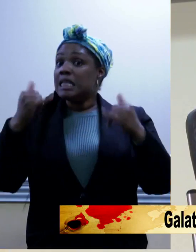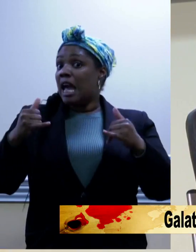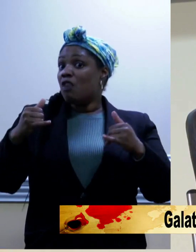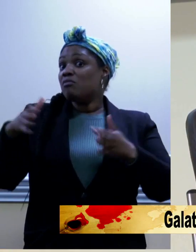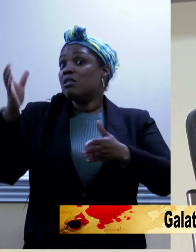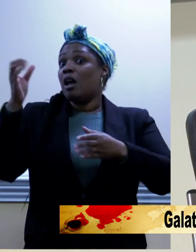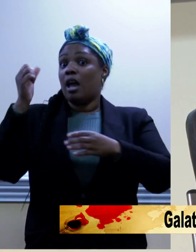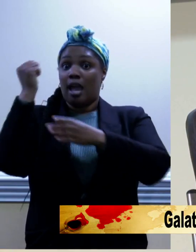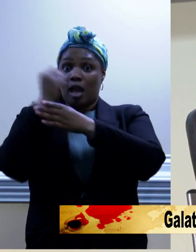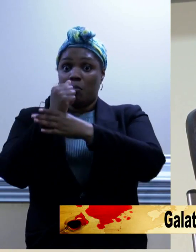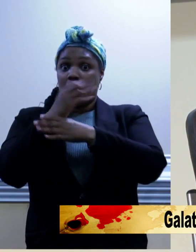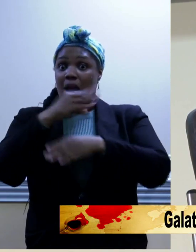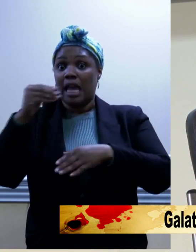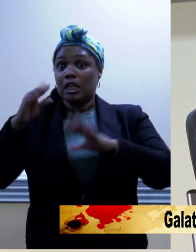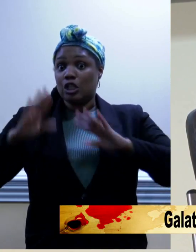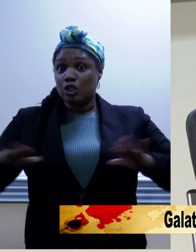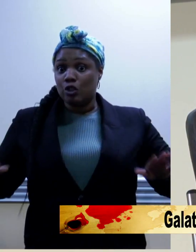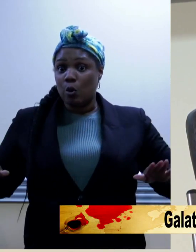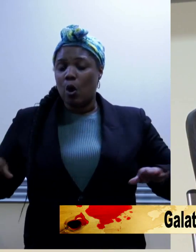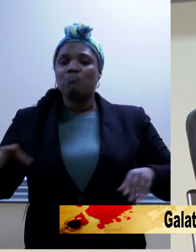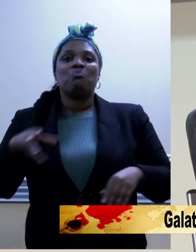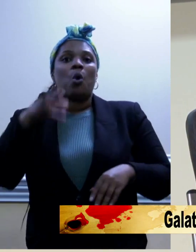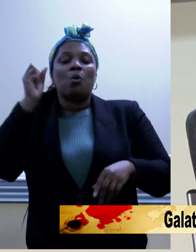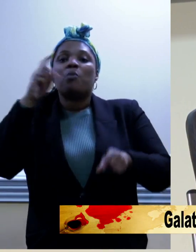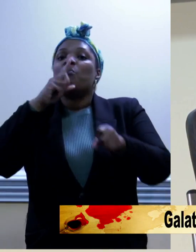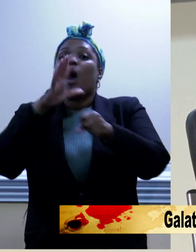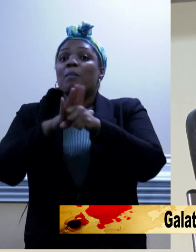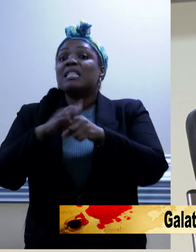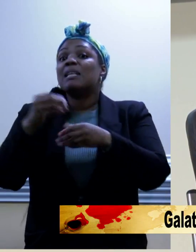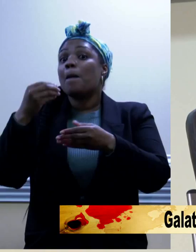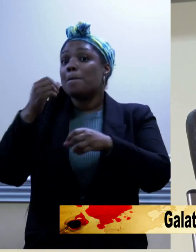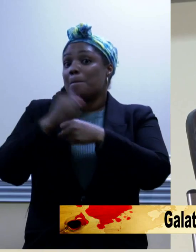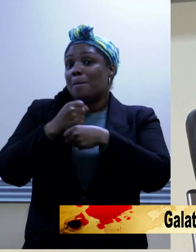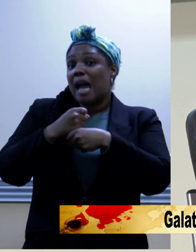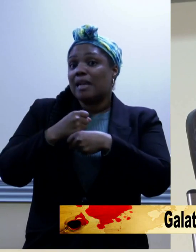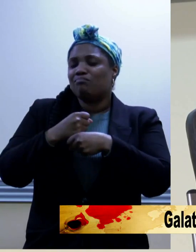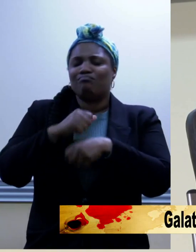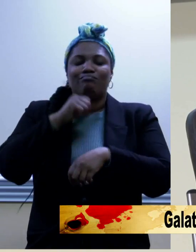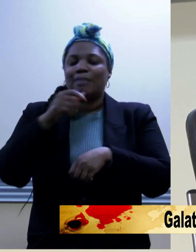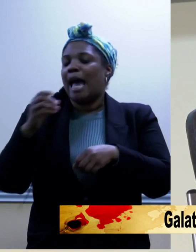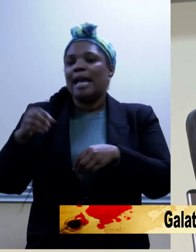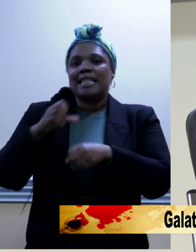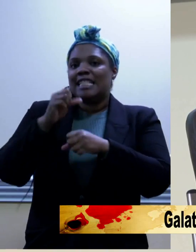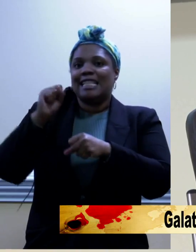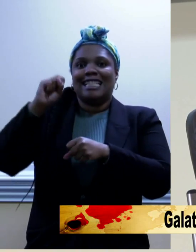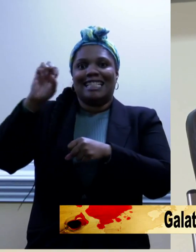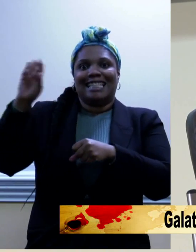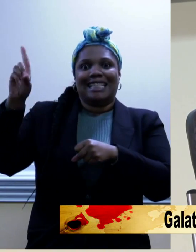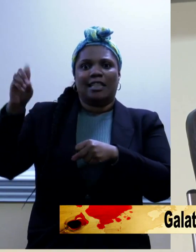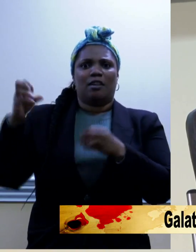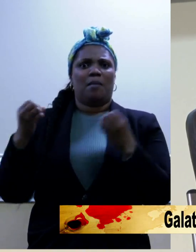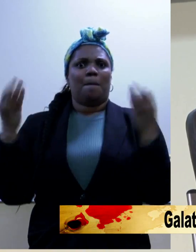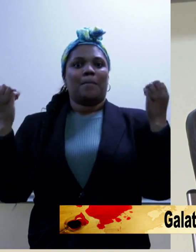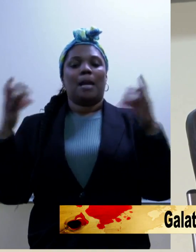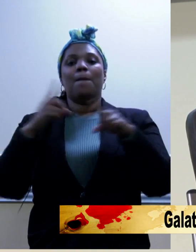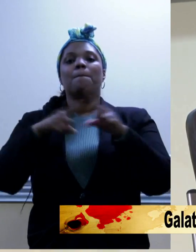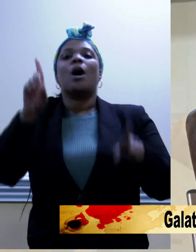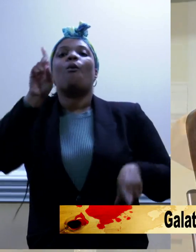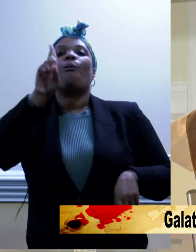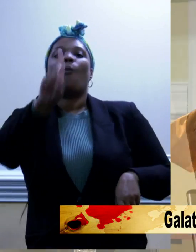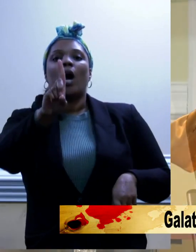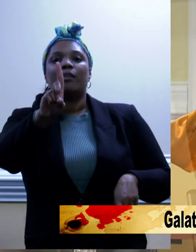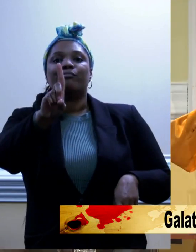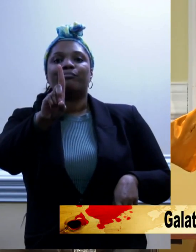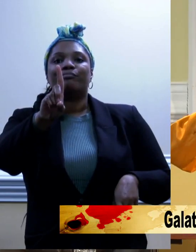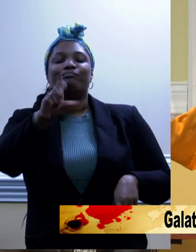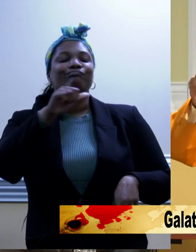Abraham and his seed were the promises made. Uh-huh. He said, not and to seize as of many, go ahead, but as of one. He said, not